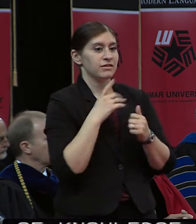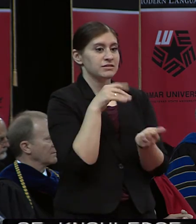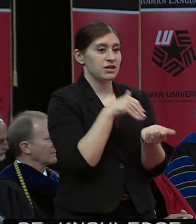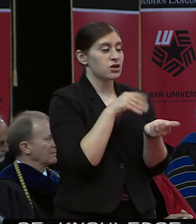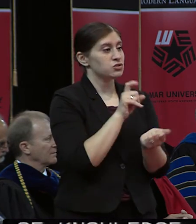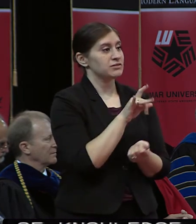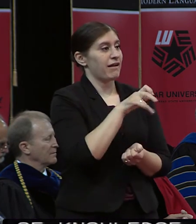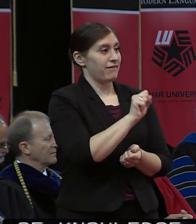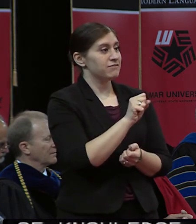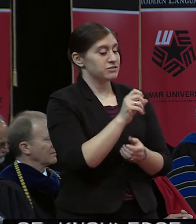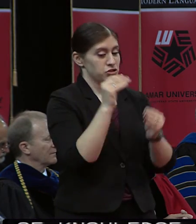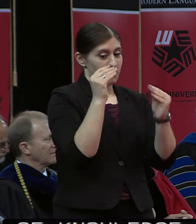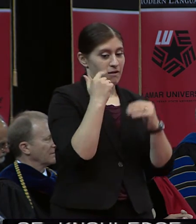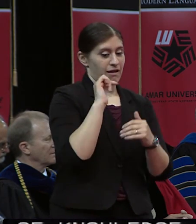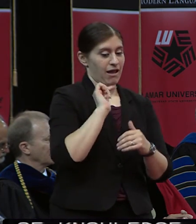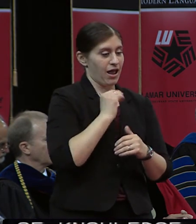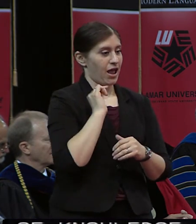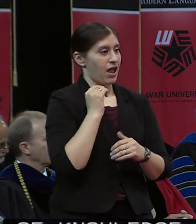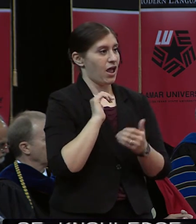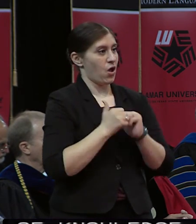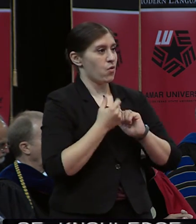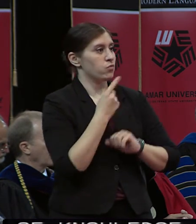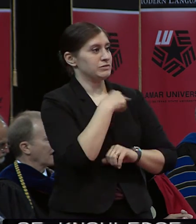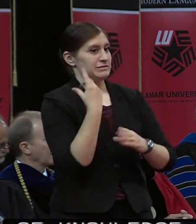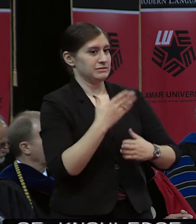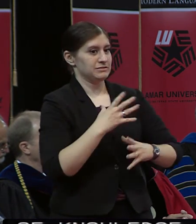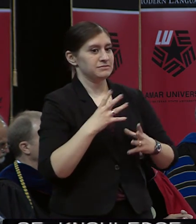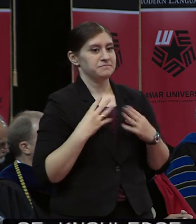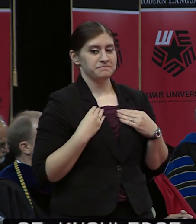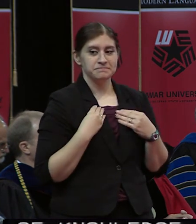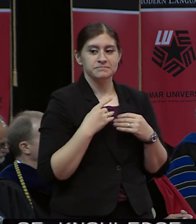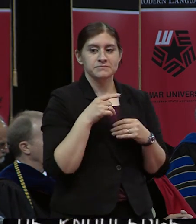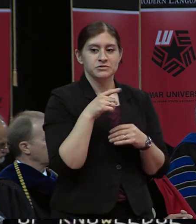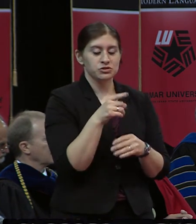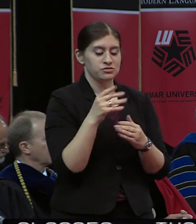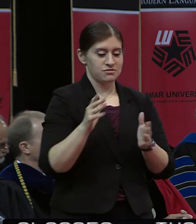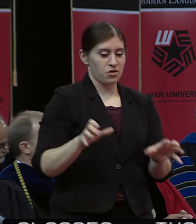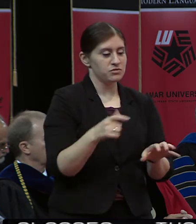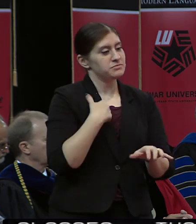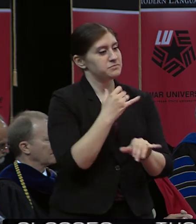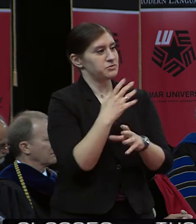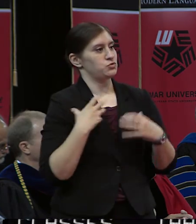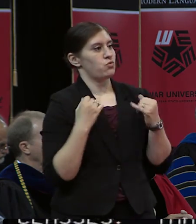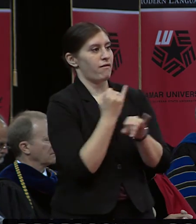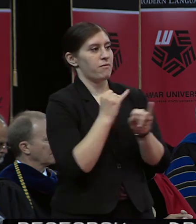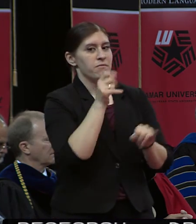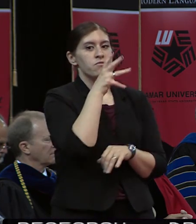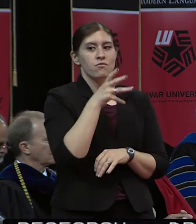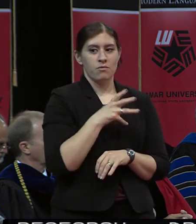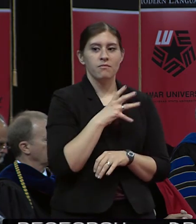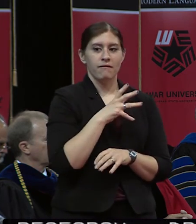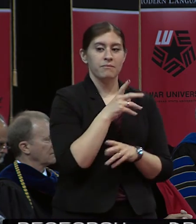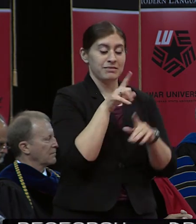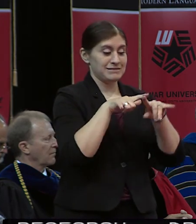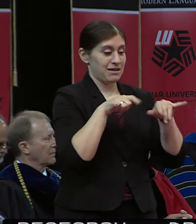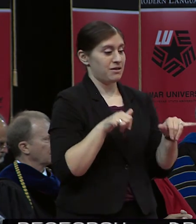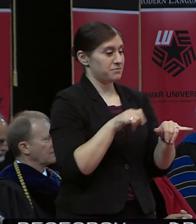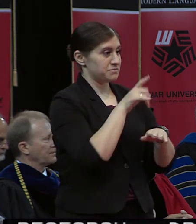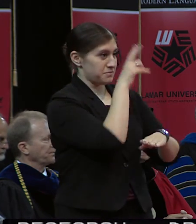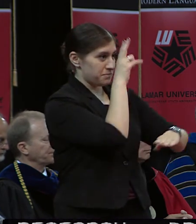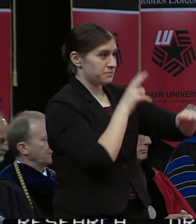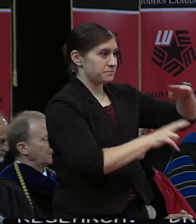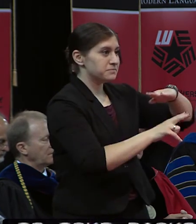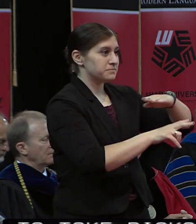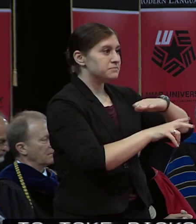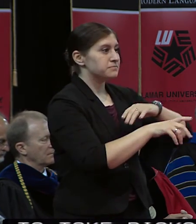me to take risks and put myself out there. She encouraged me to be a strong, independent woman and to recognize, while it's okay to be humble, it was